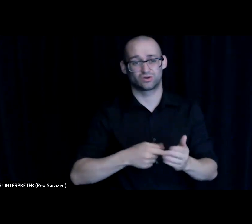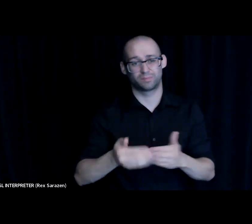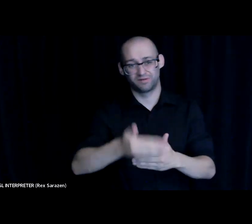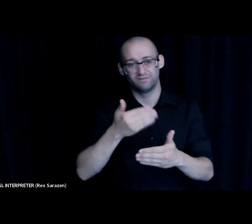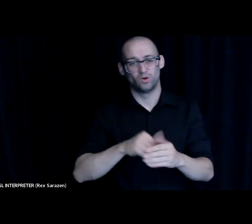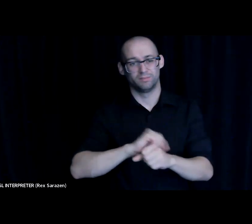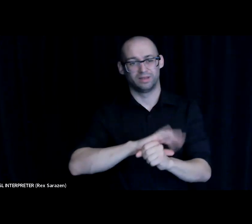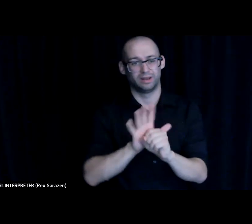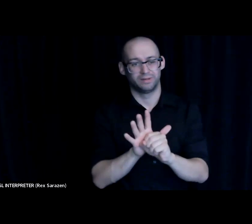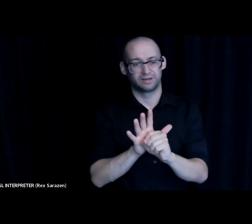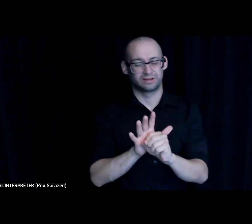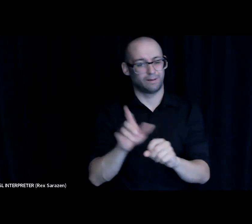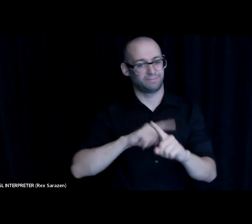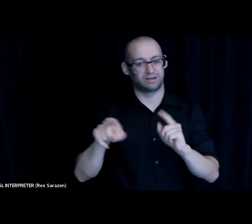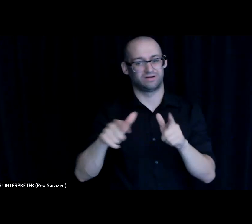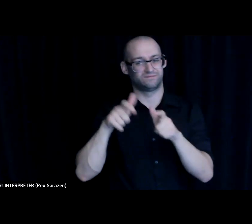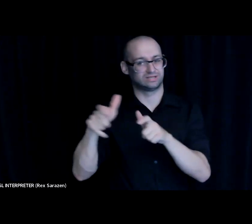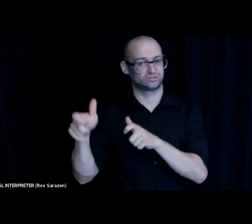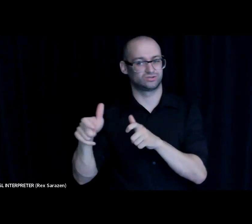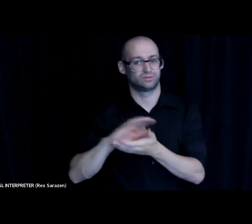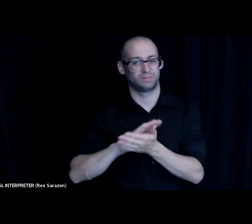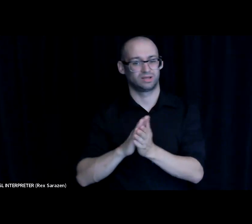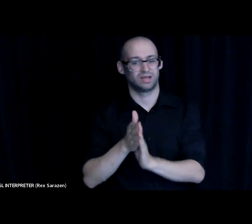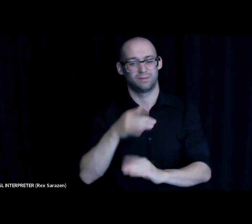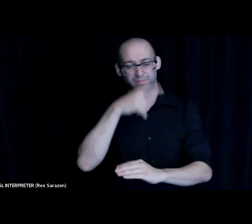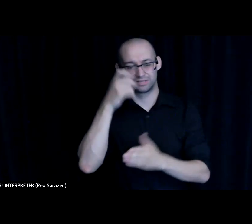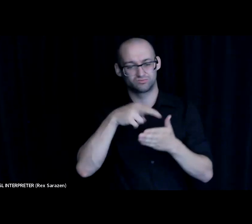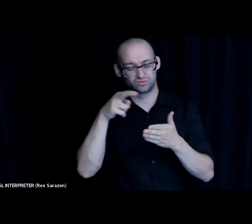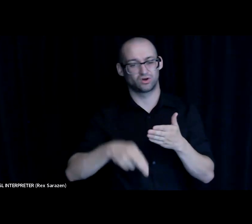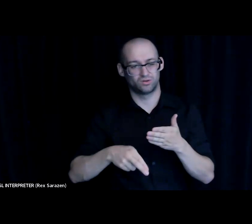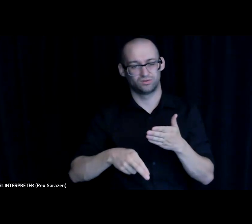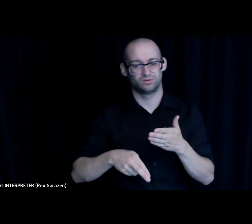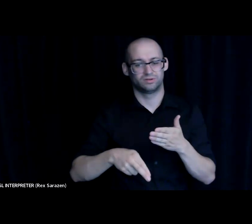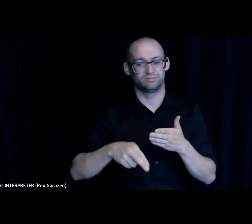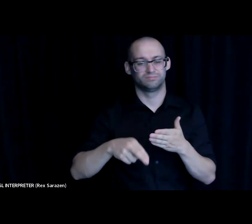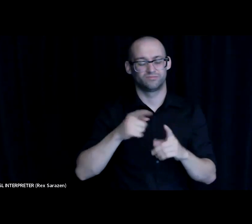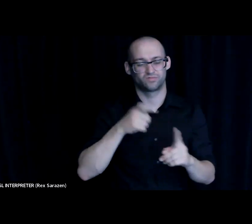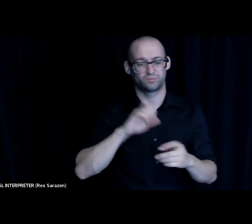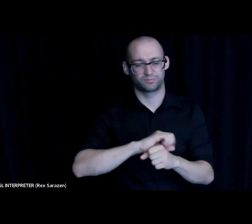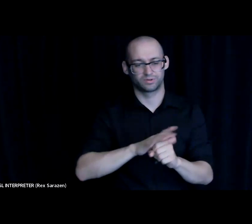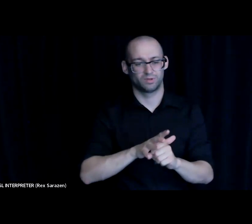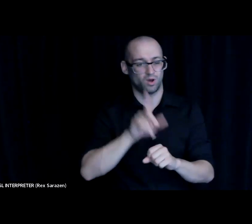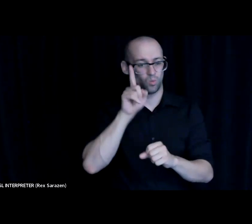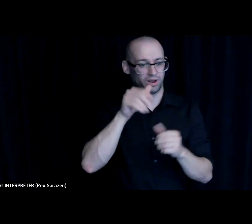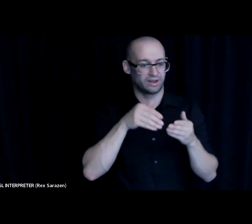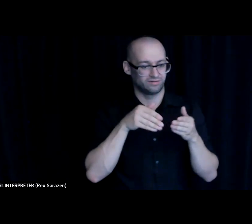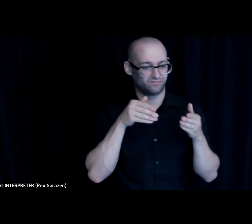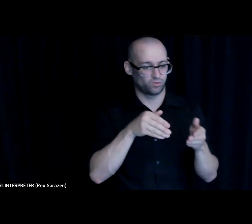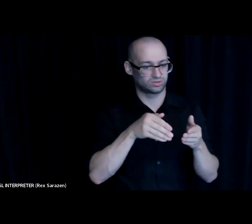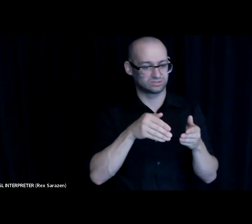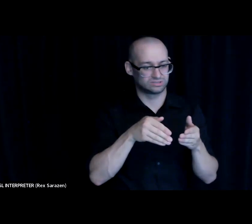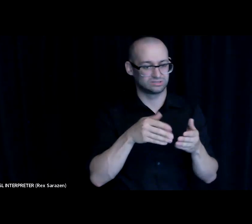but accelerated, as a result of enduring. So one of the areas that we focus on